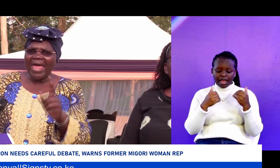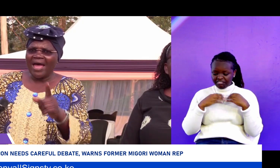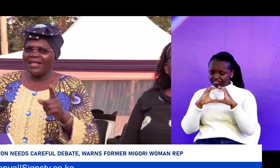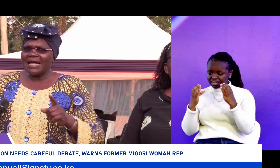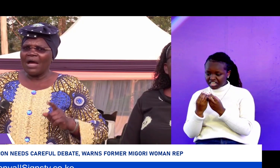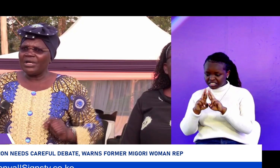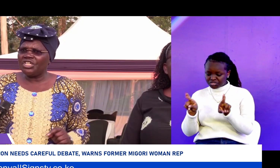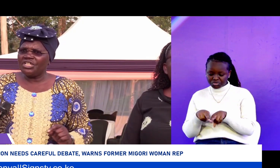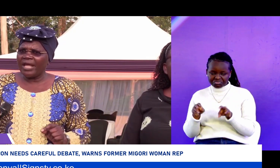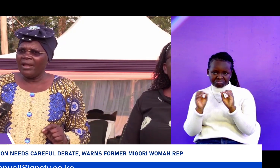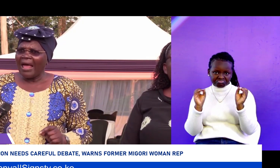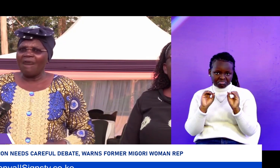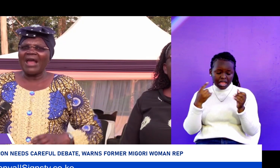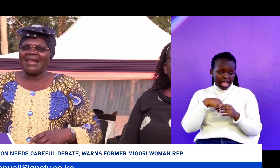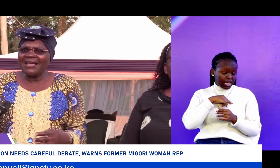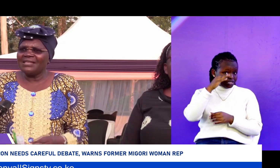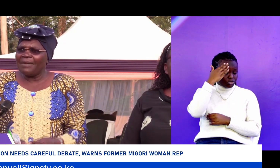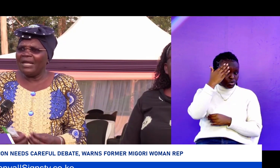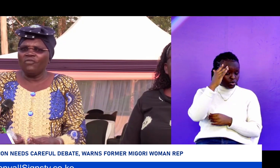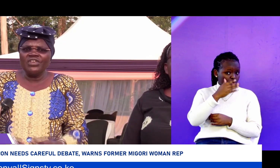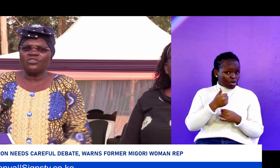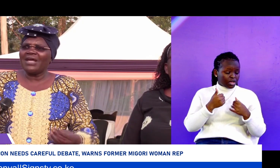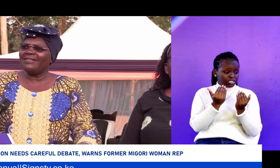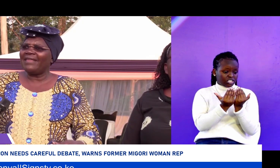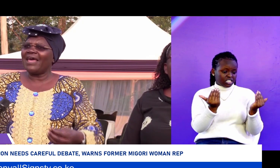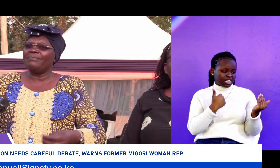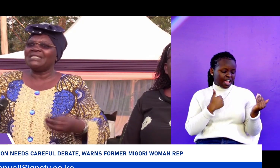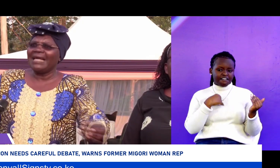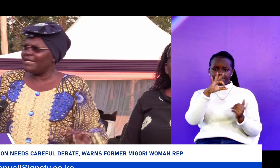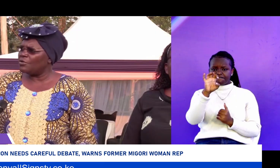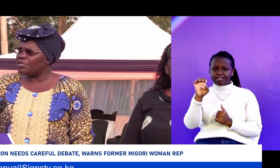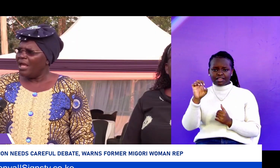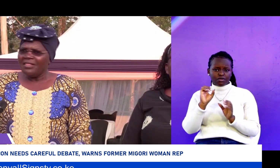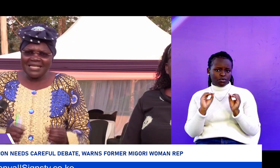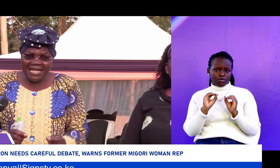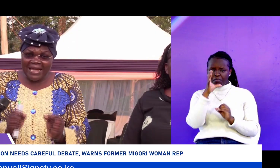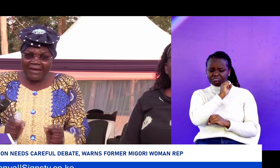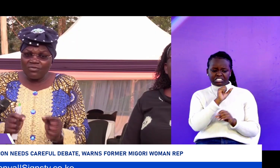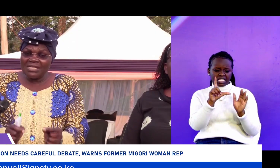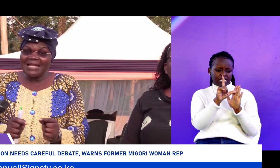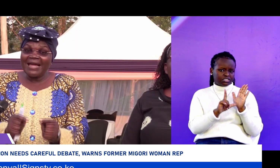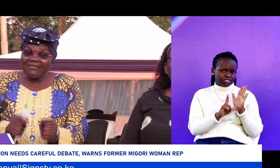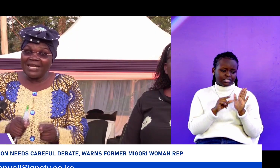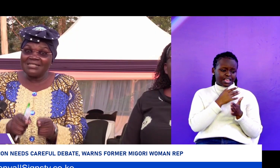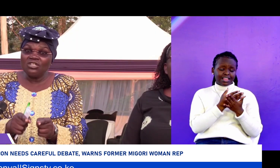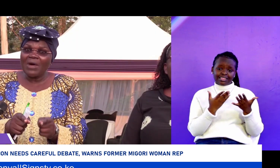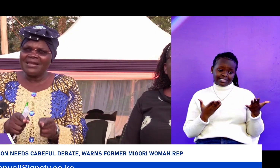aware that our children are lacking some little fees so that they are missing lessons? These are the kind of things that the governors need to